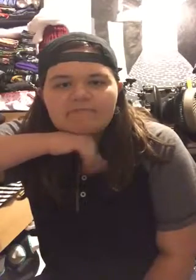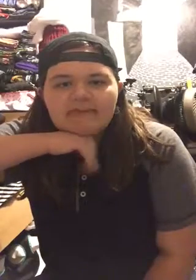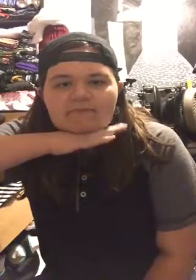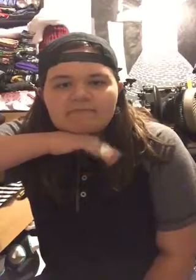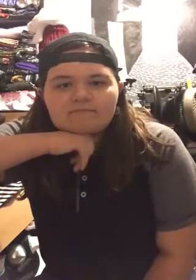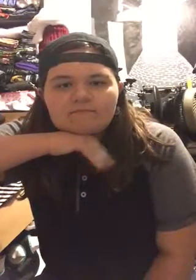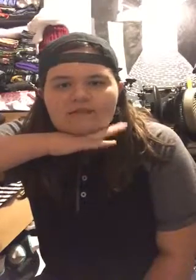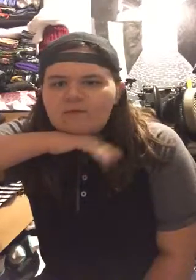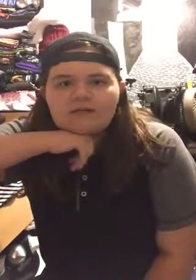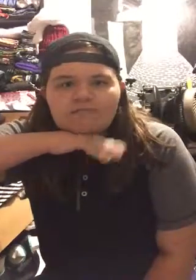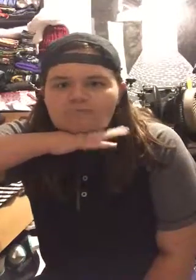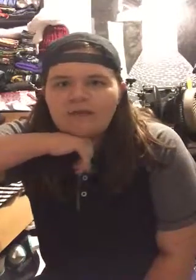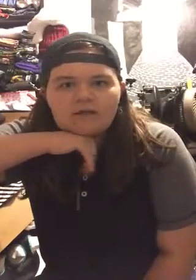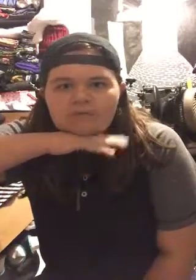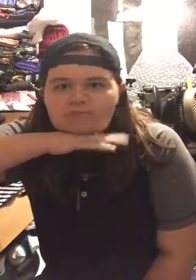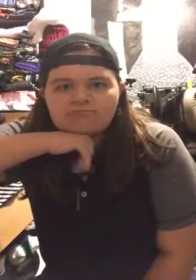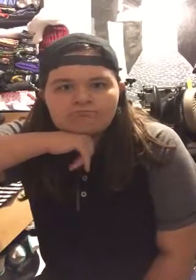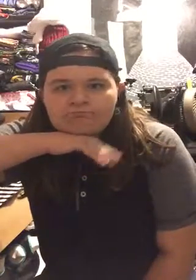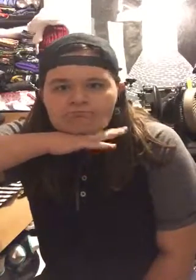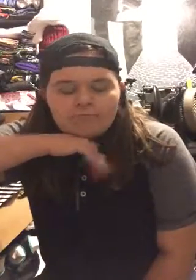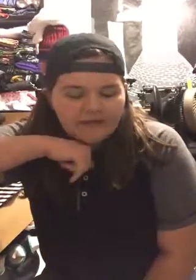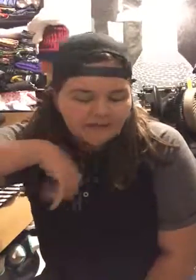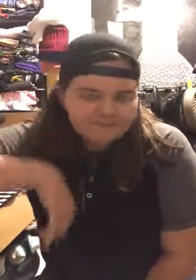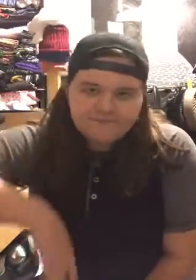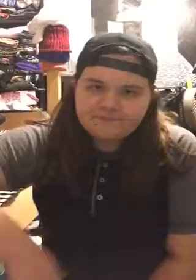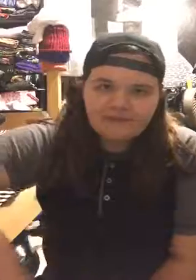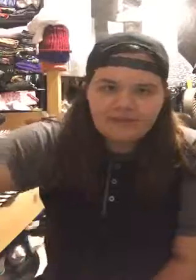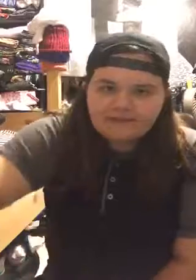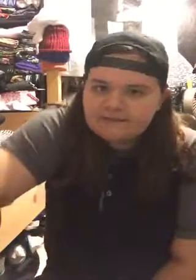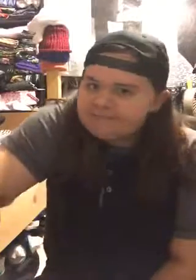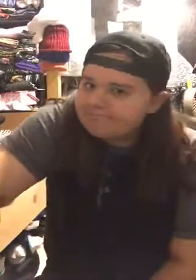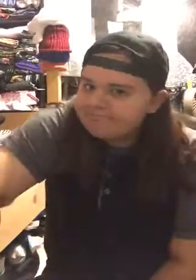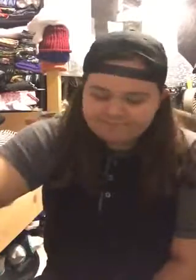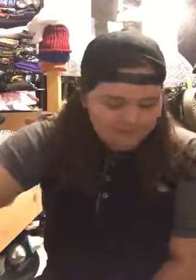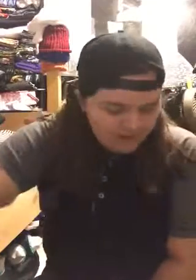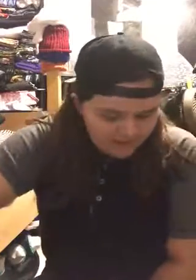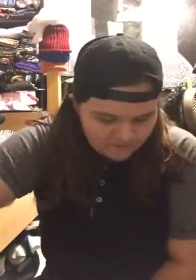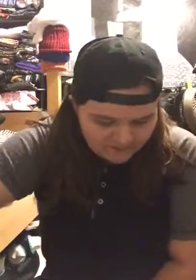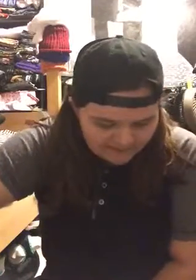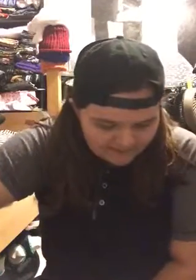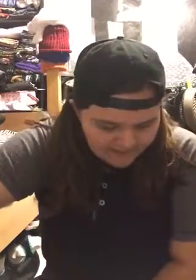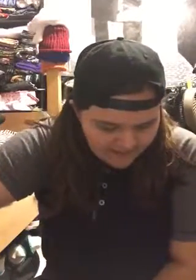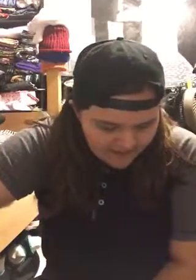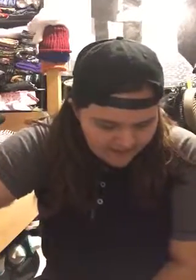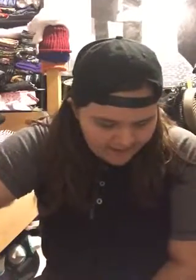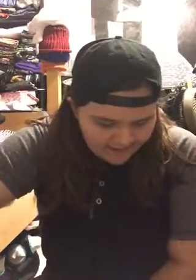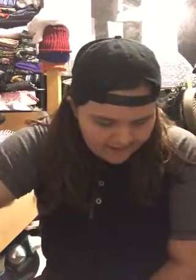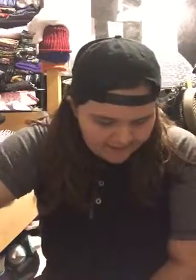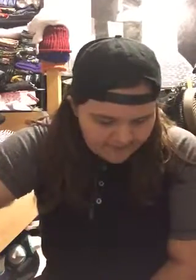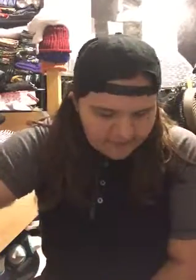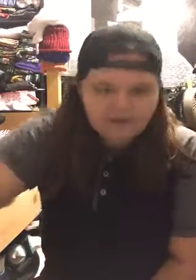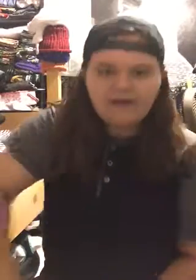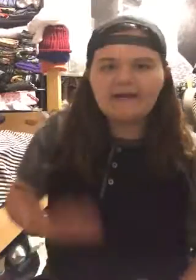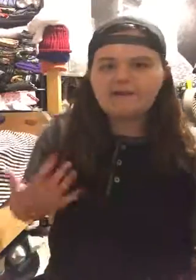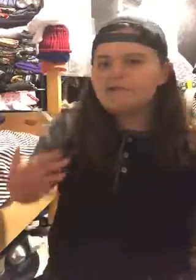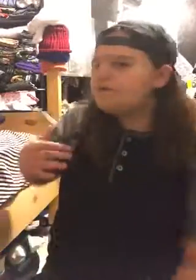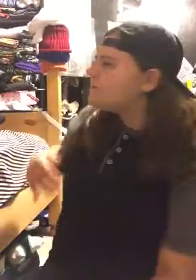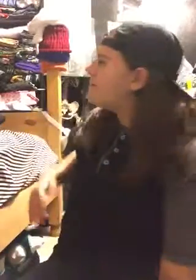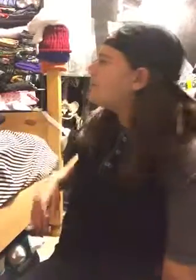Pig. It's weird, I know, but that's what pig is. Sorry, and I don't know if you want a